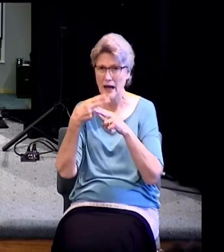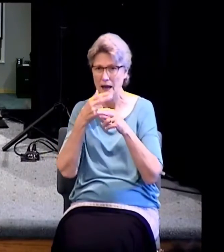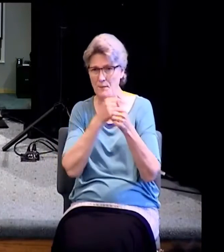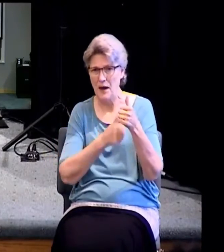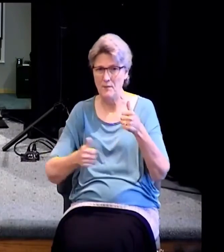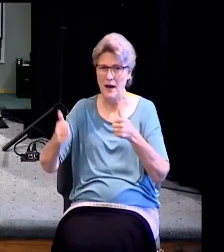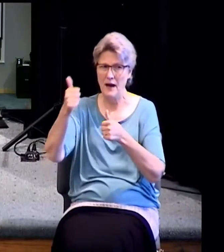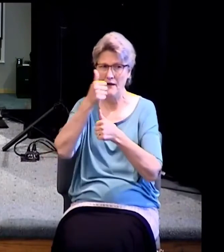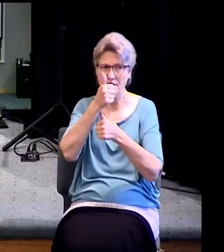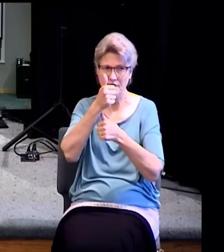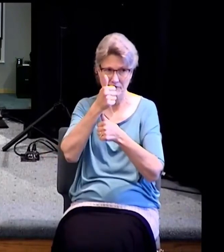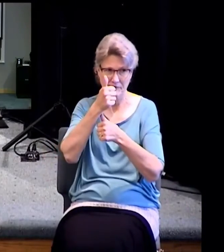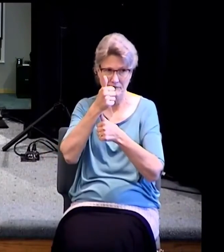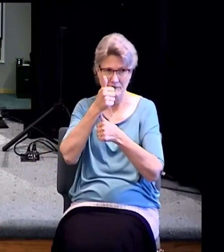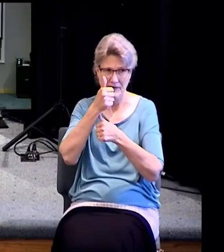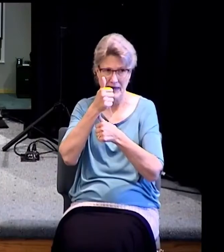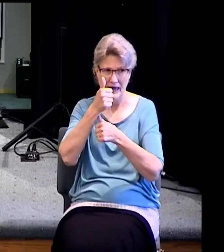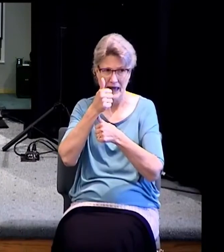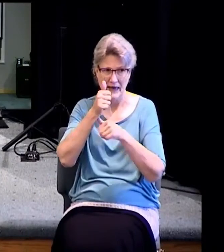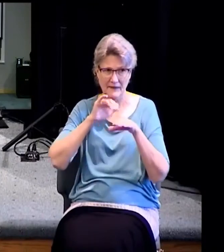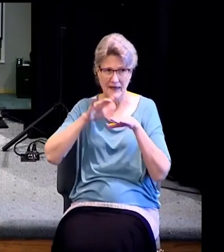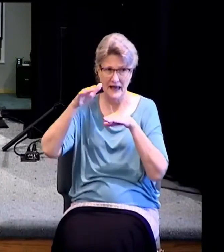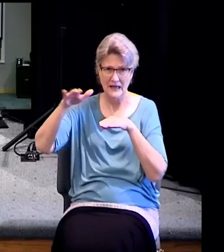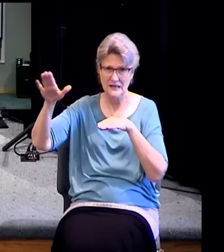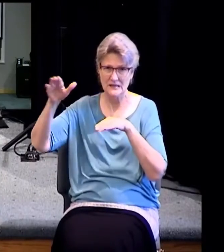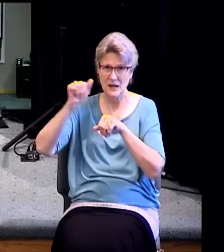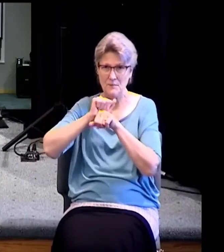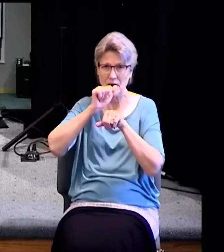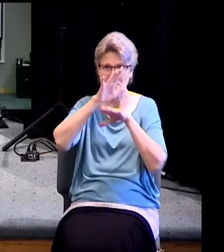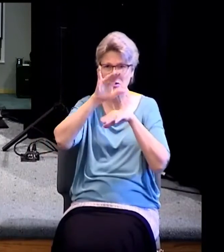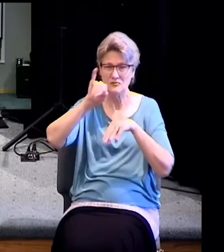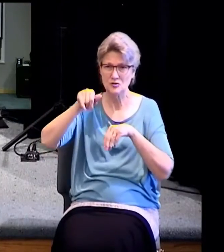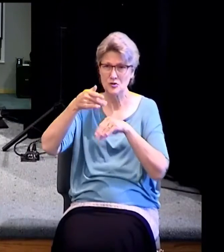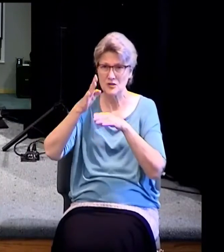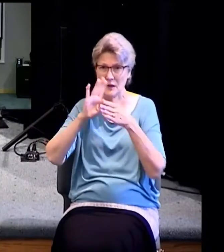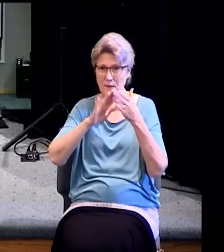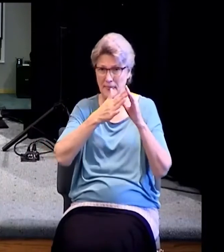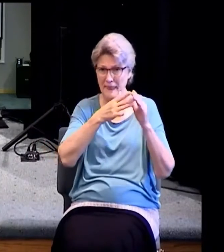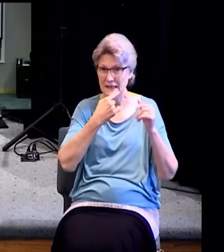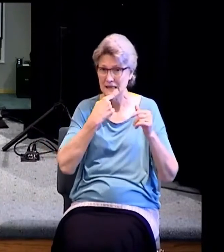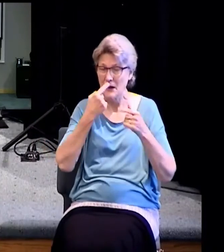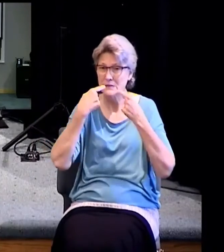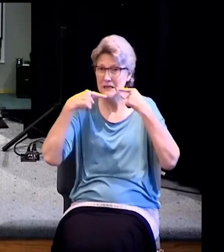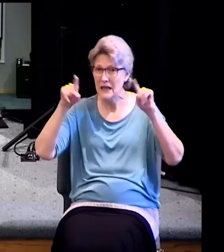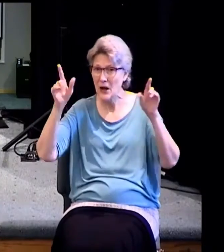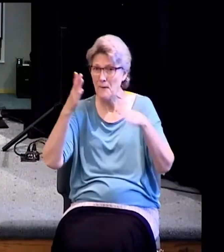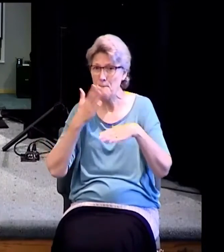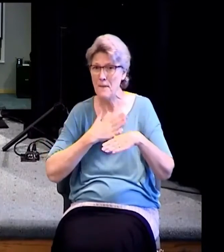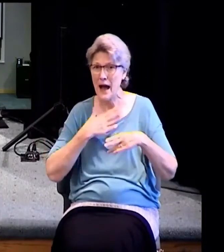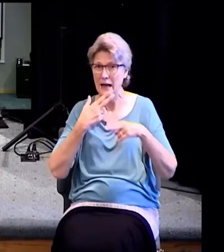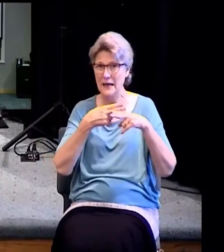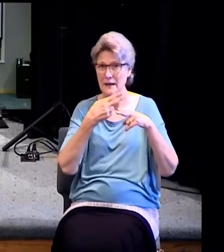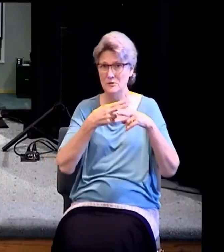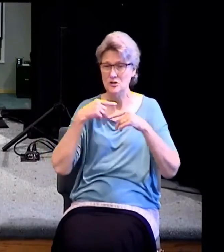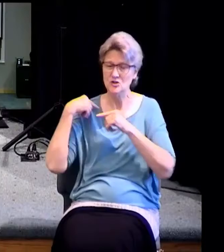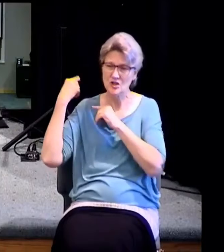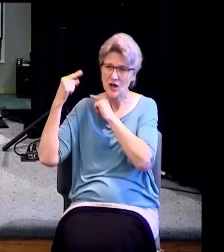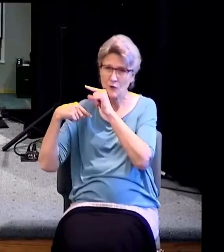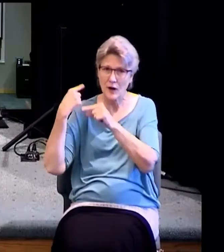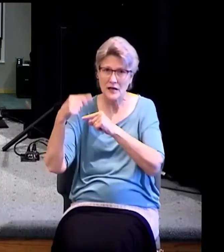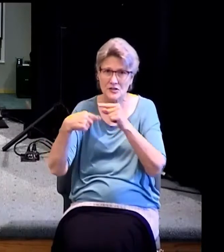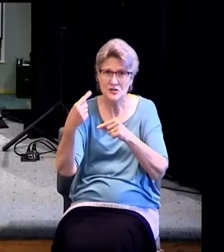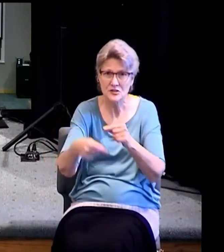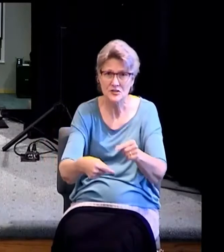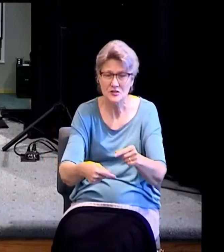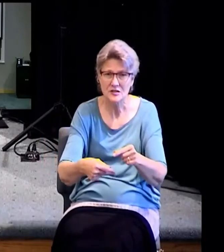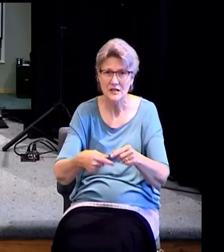been inscribed in the hills and mountains of Jerusalem. And he said, I will declare my name to the generations.